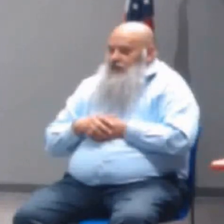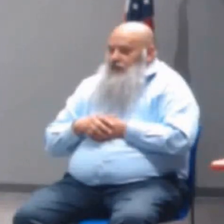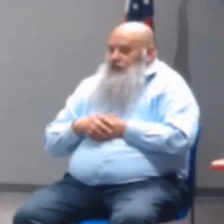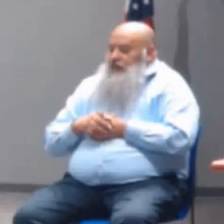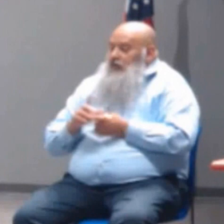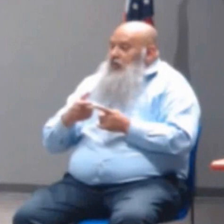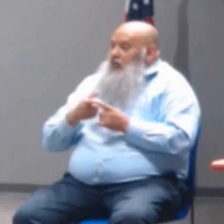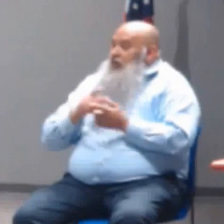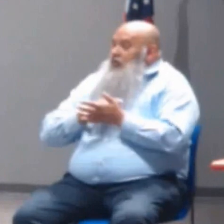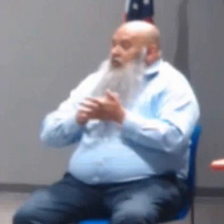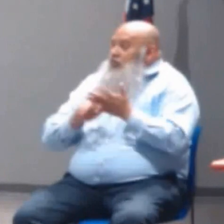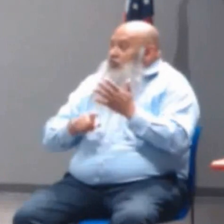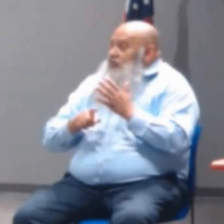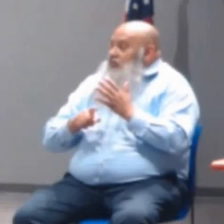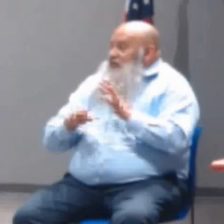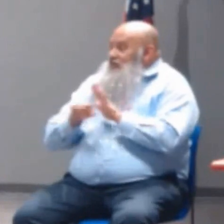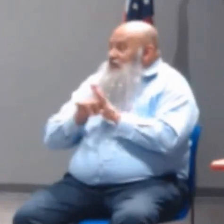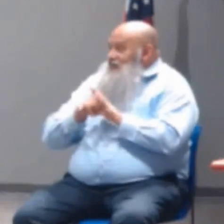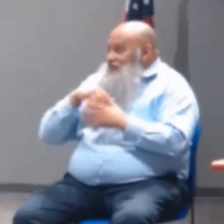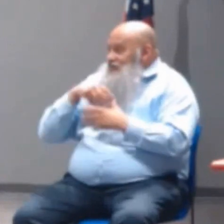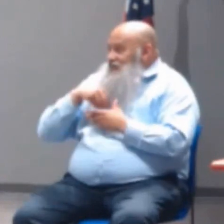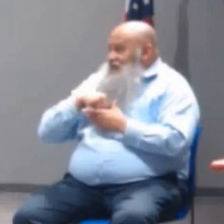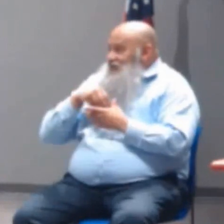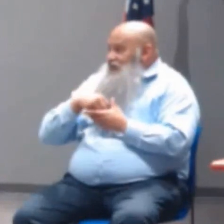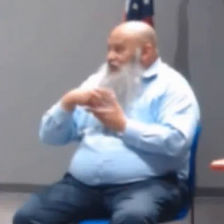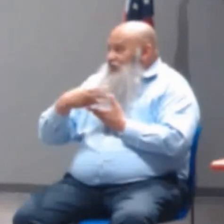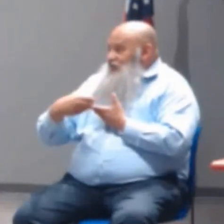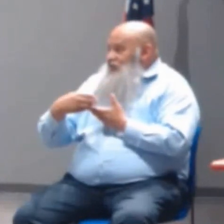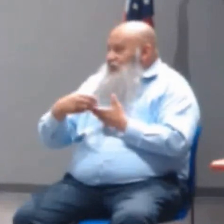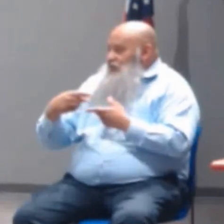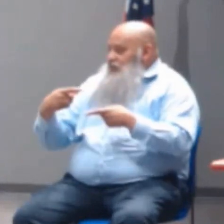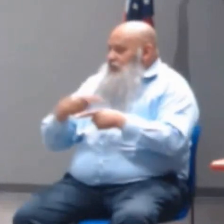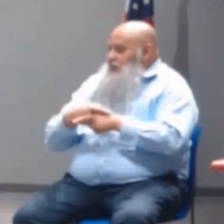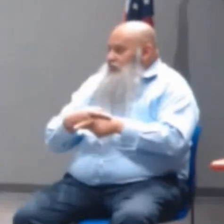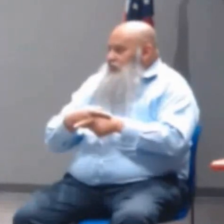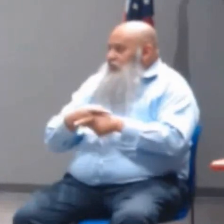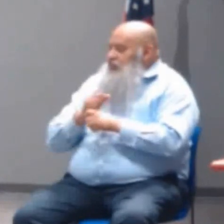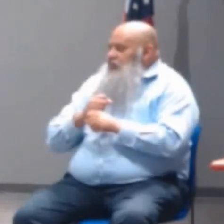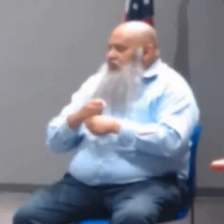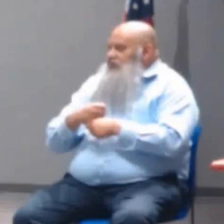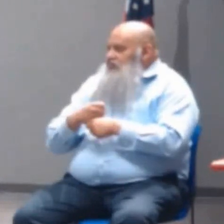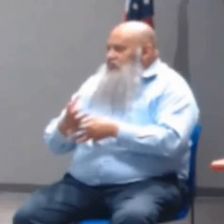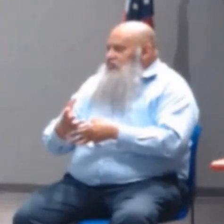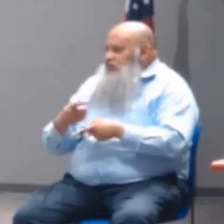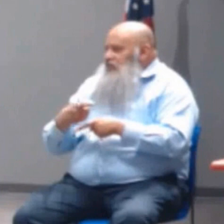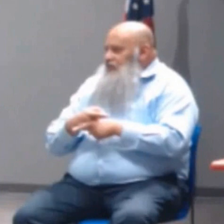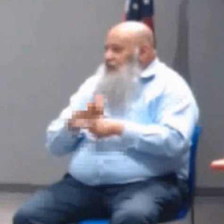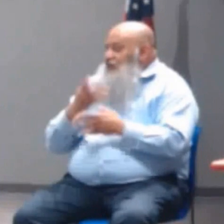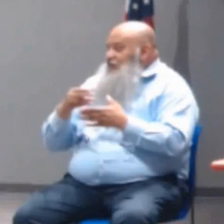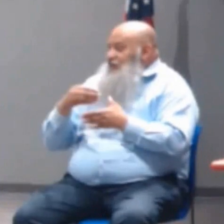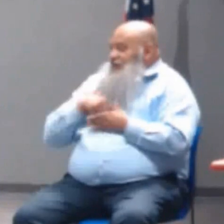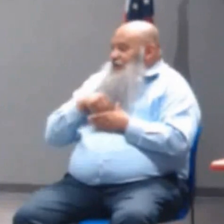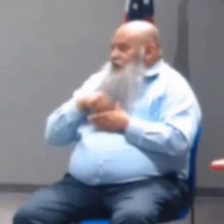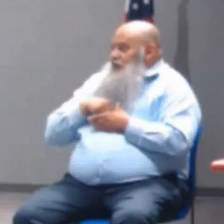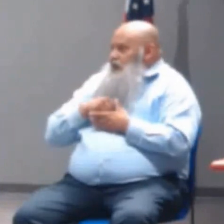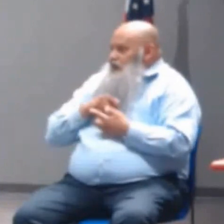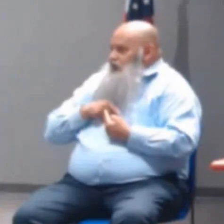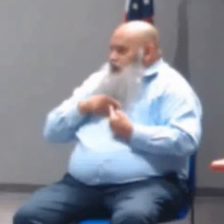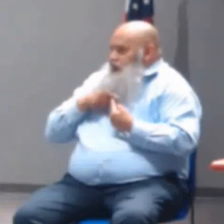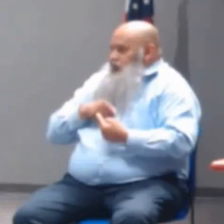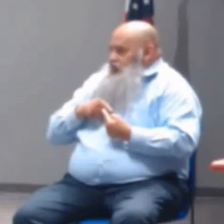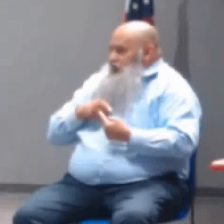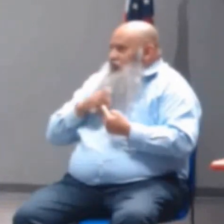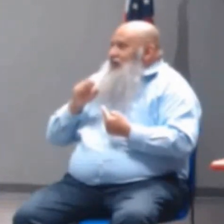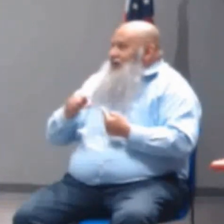When those identities, the inner and the outer identity, are out of whack, it creates conflict. Sometimes it can create inner turmoil, and it can result